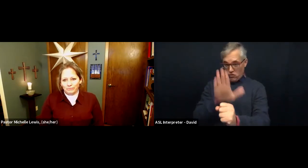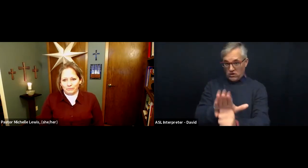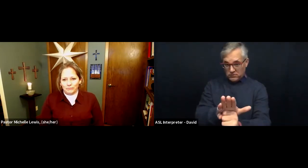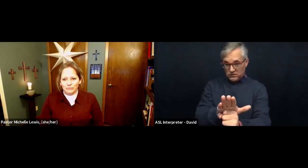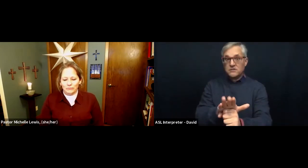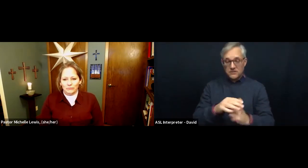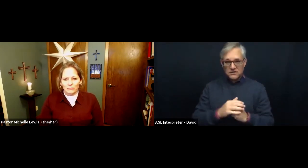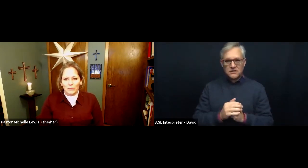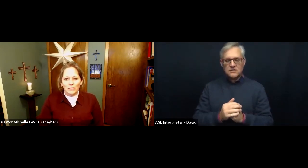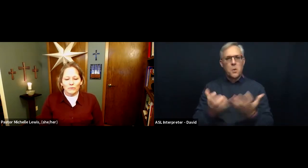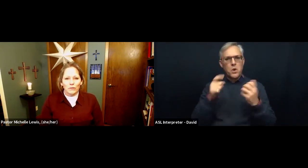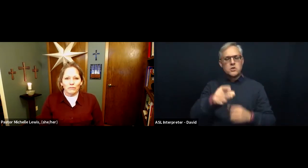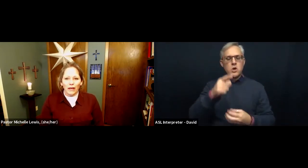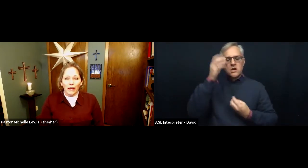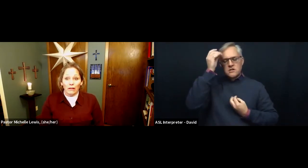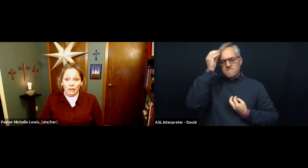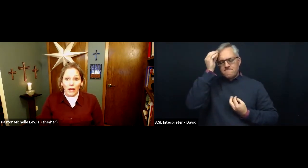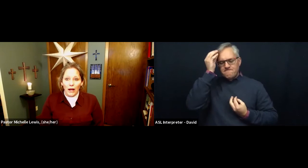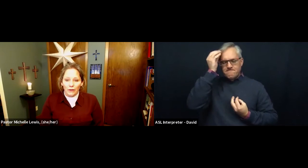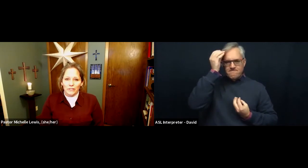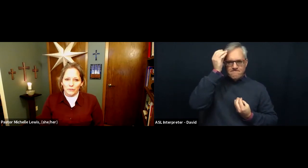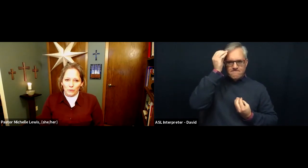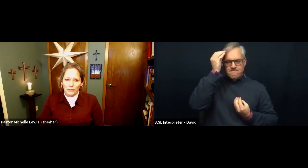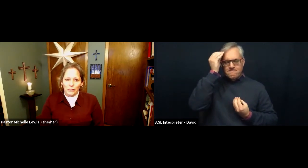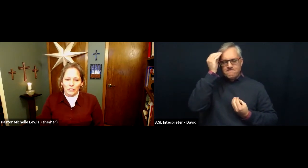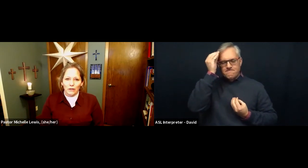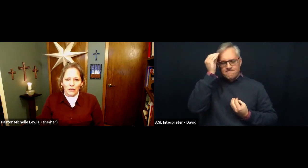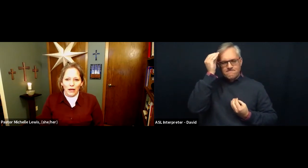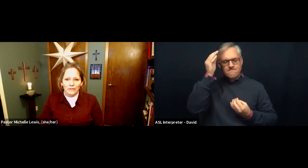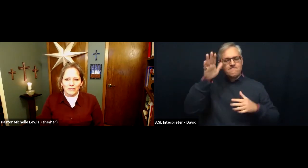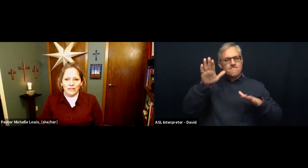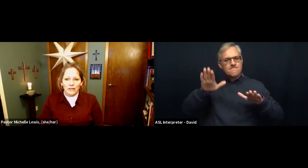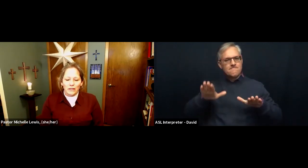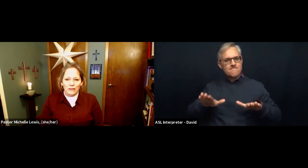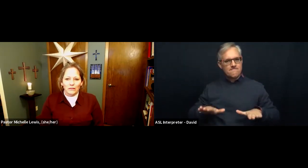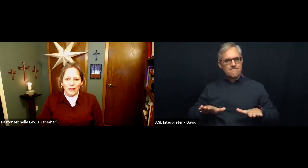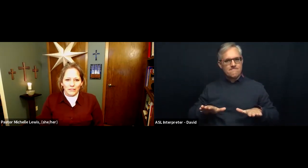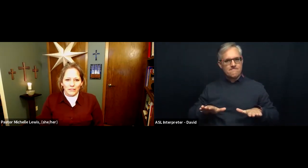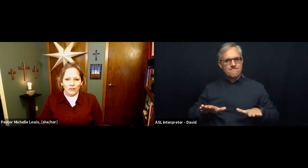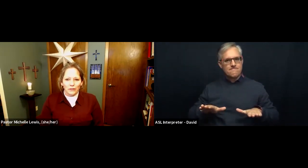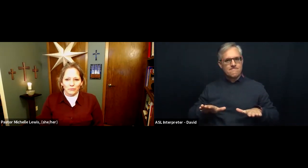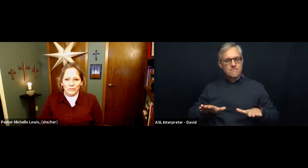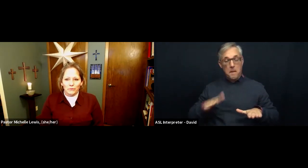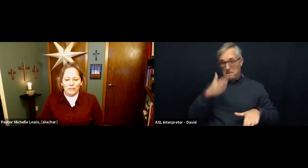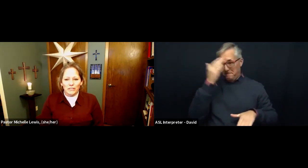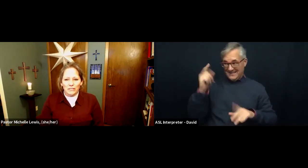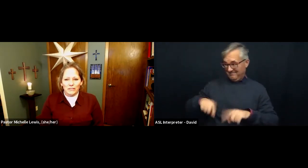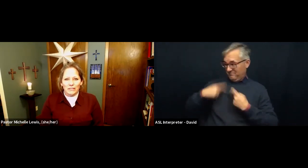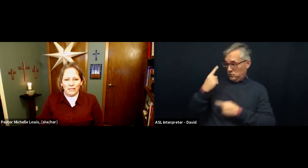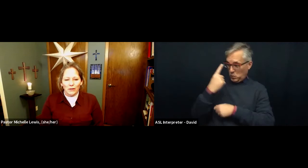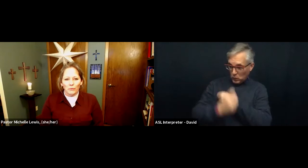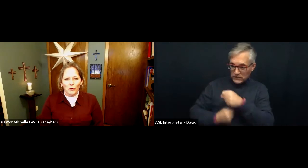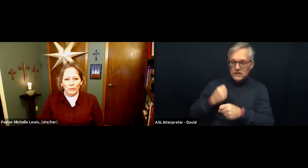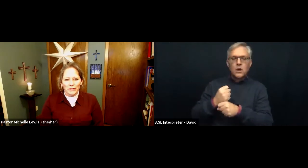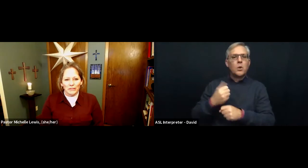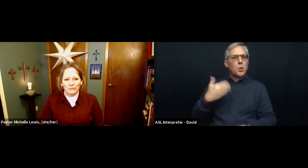on, because we have had a lot of disruption in our lives in the last year. So we just